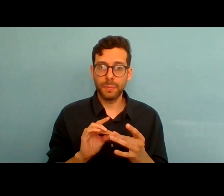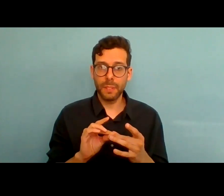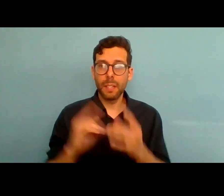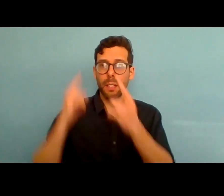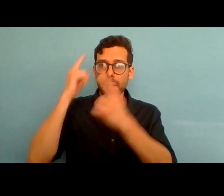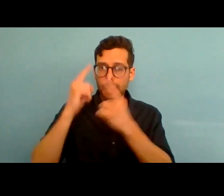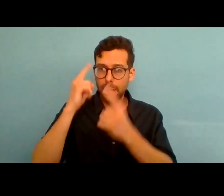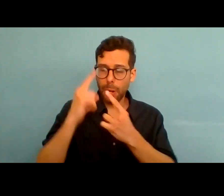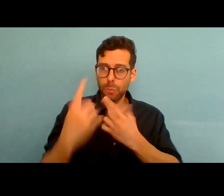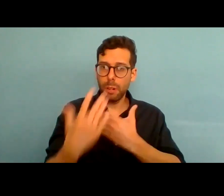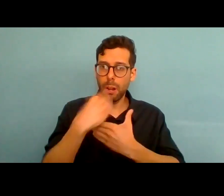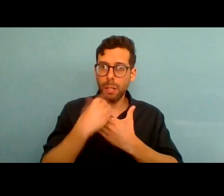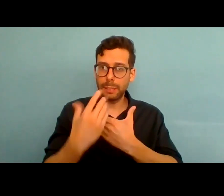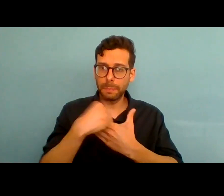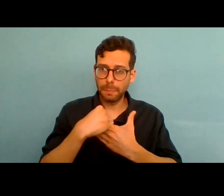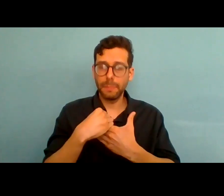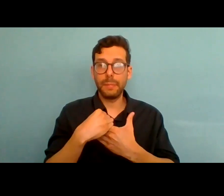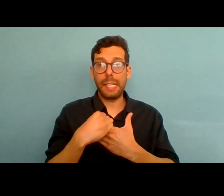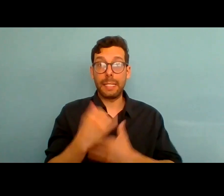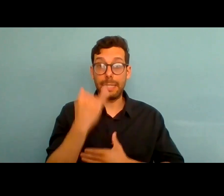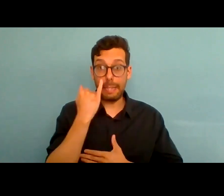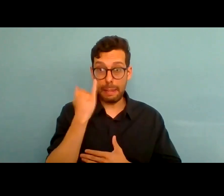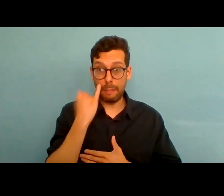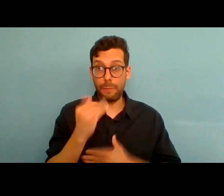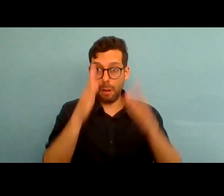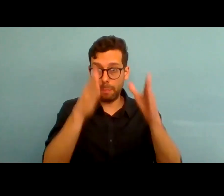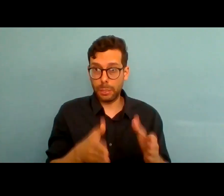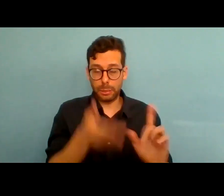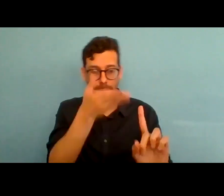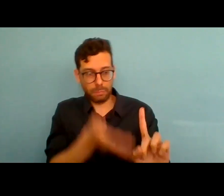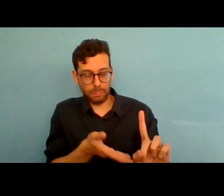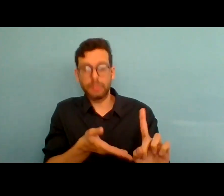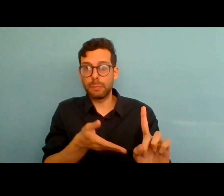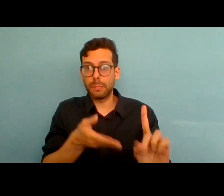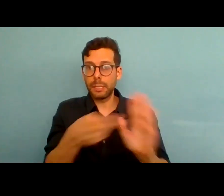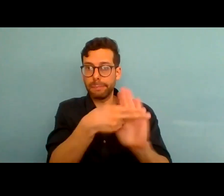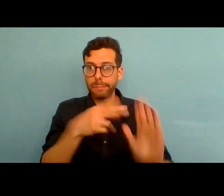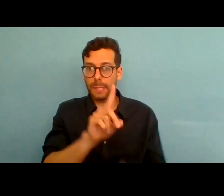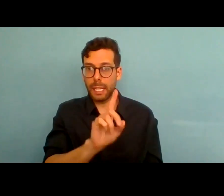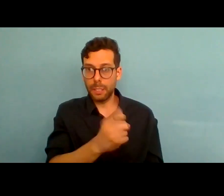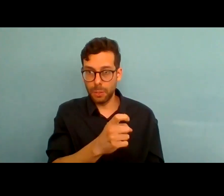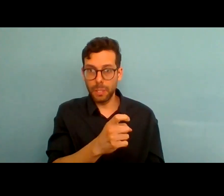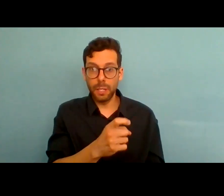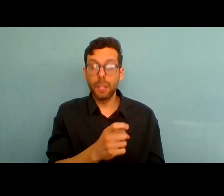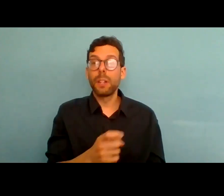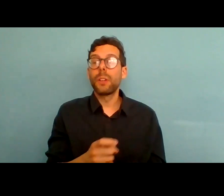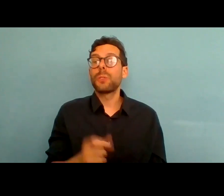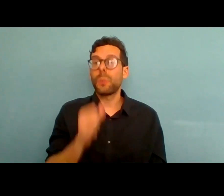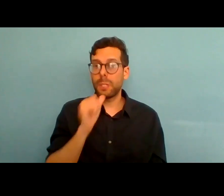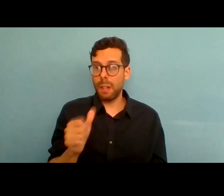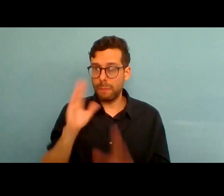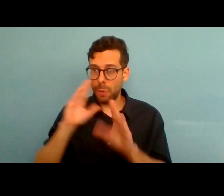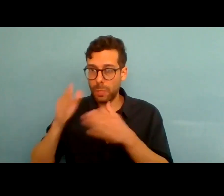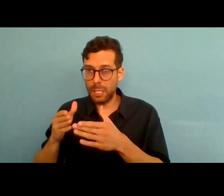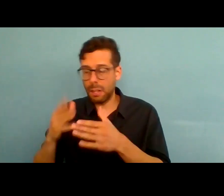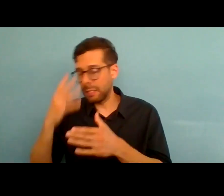and whether someone may have that diagnosis. So kind of moving away from the medical conditions around sleep, but more of that